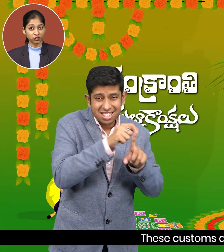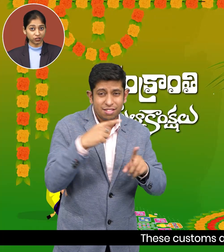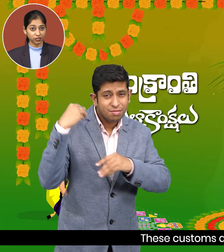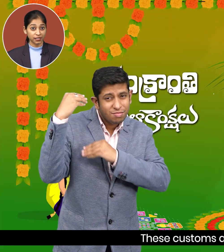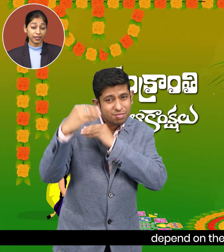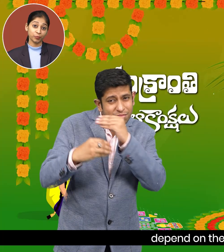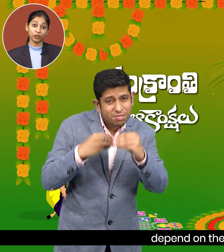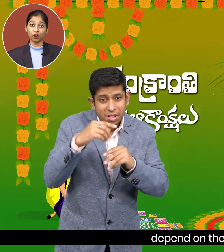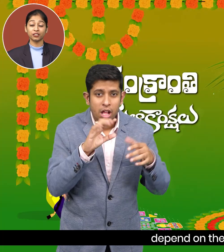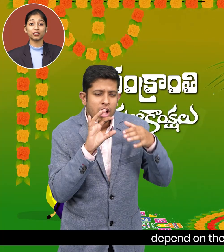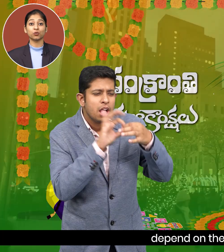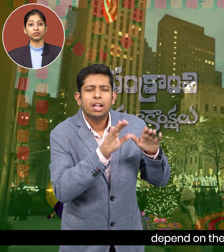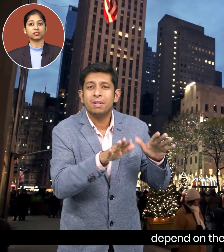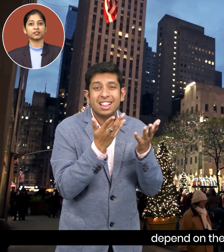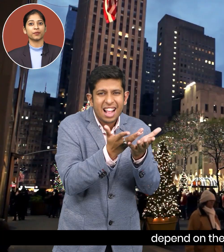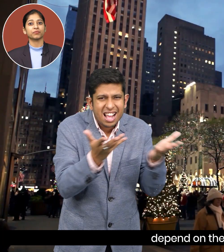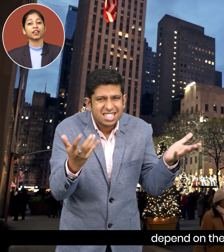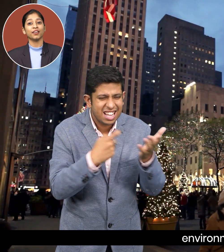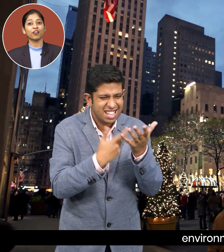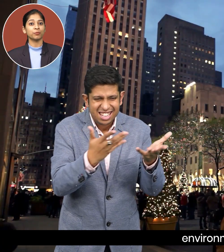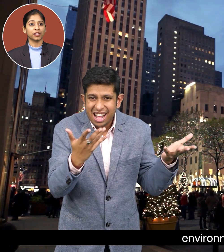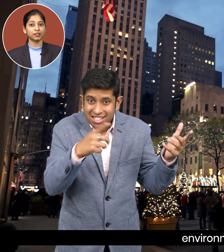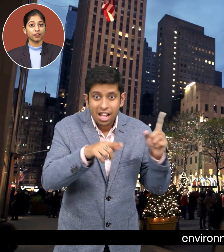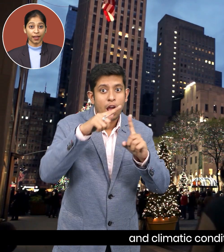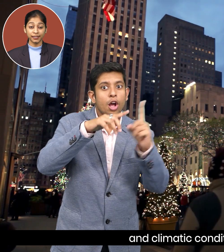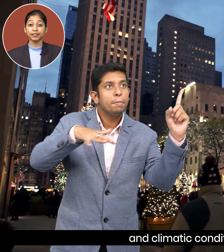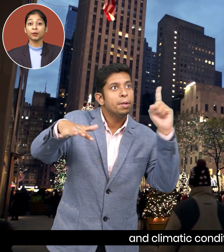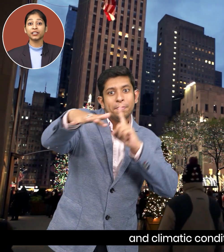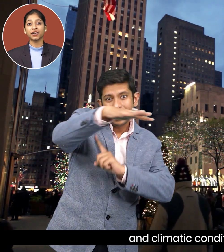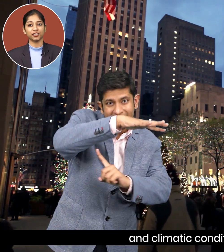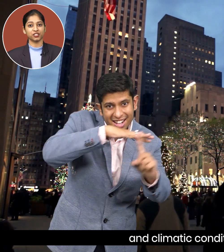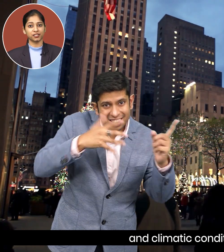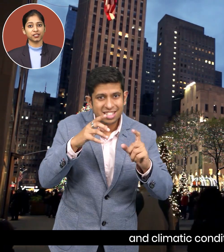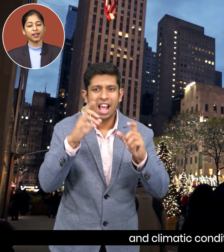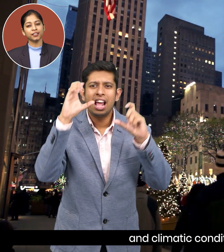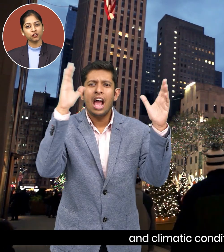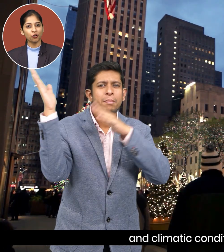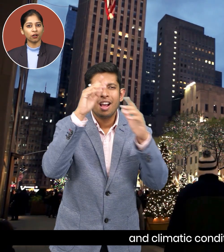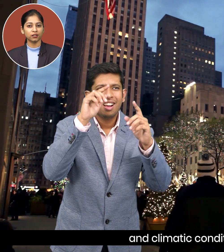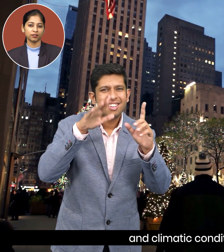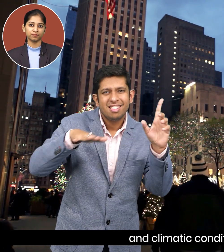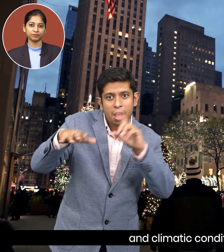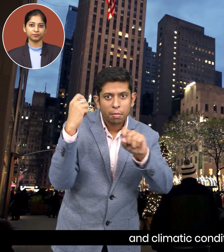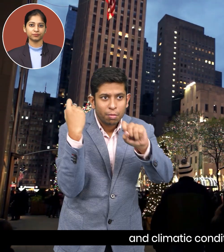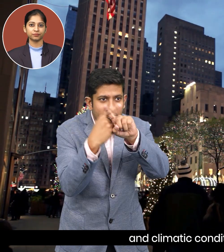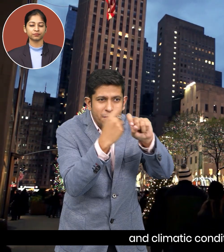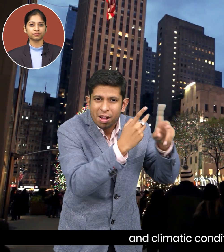and traditions depend on the resources, environment, and climatic conditions, and so on.